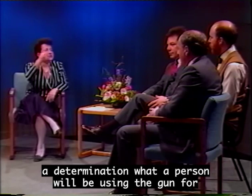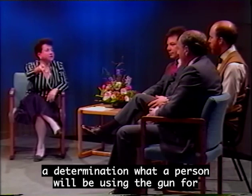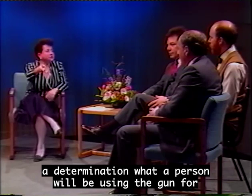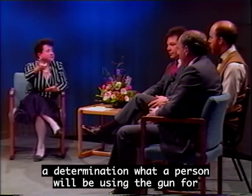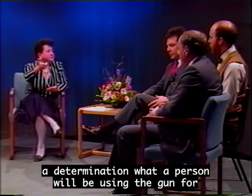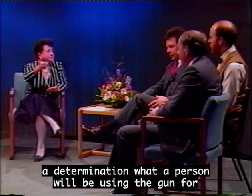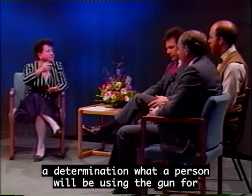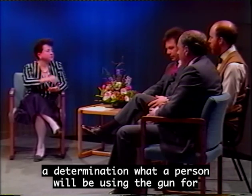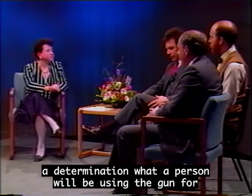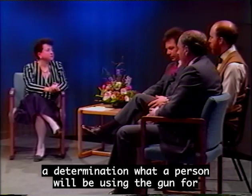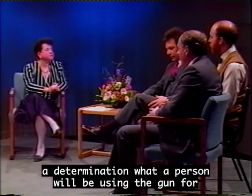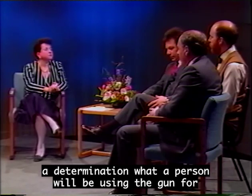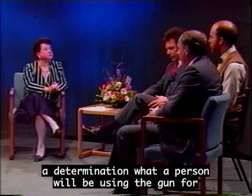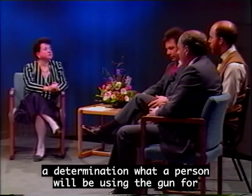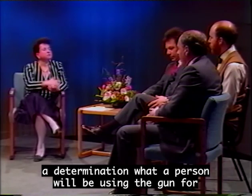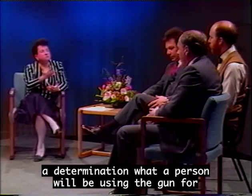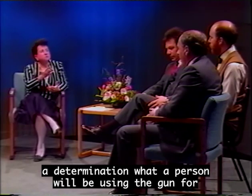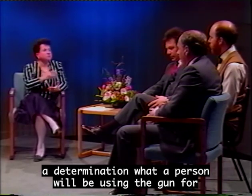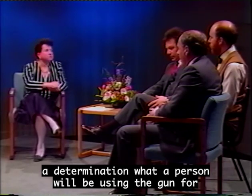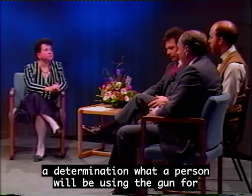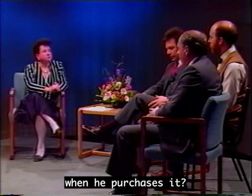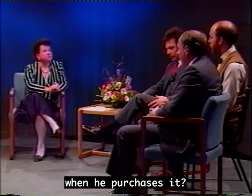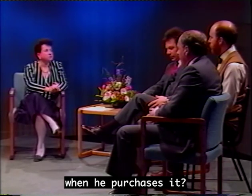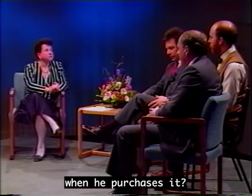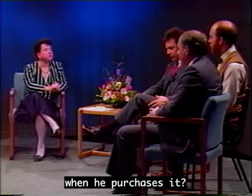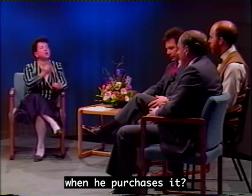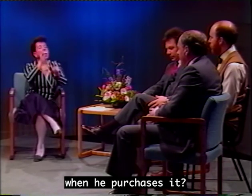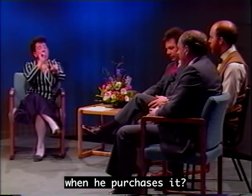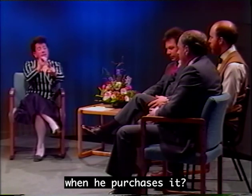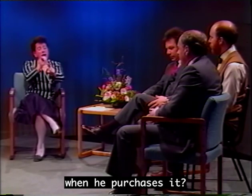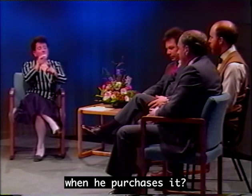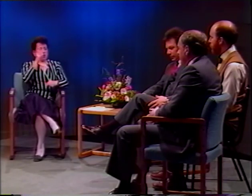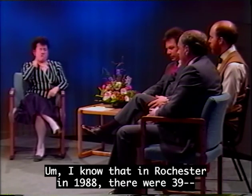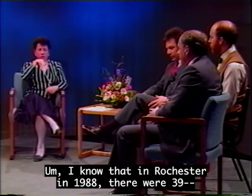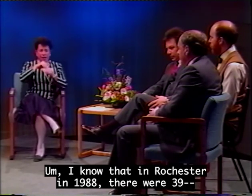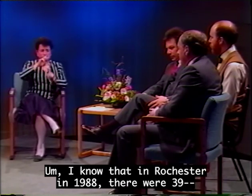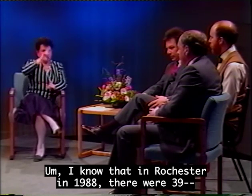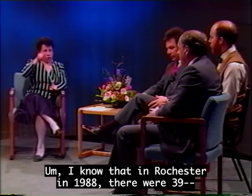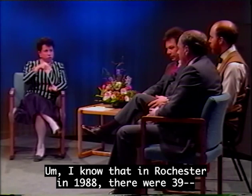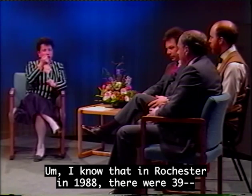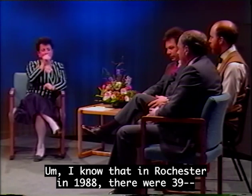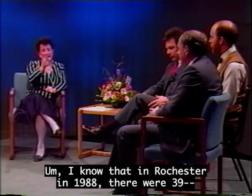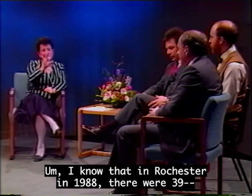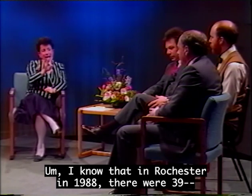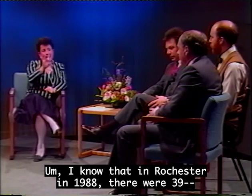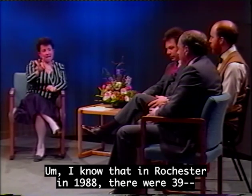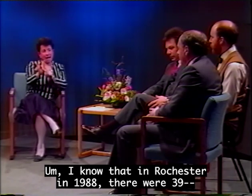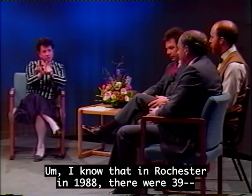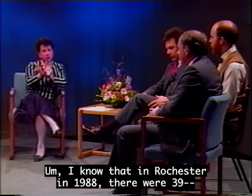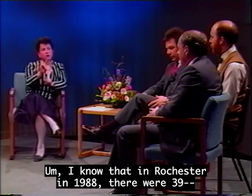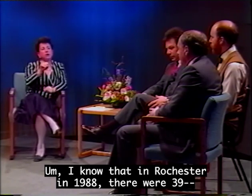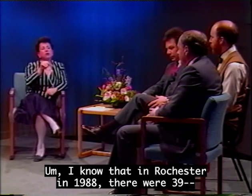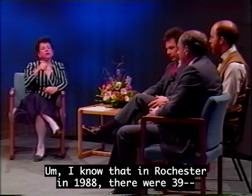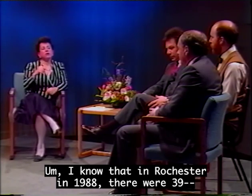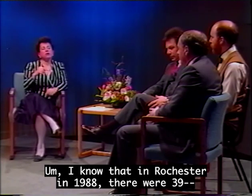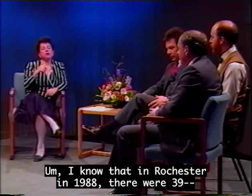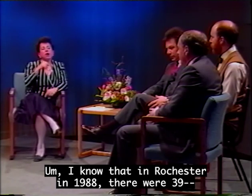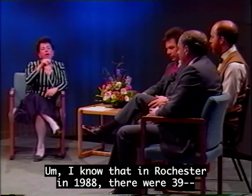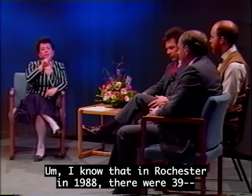determination what a person will be using the gun for when he purchases it? I know that in Rochester